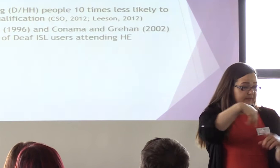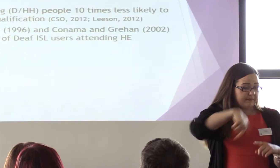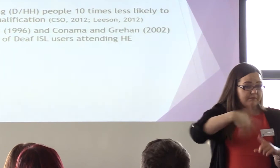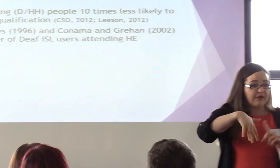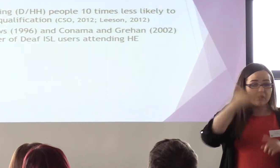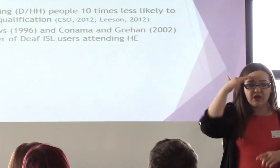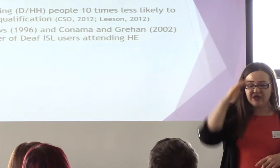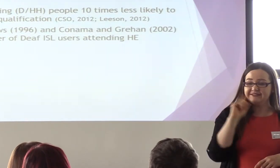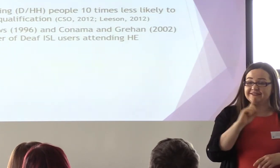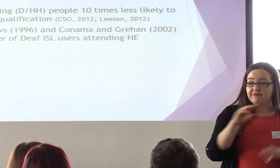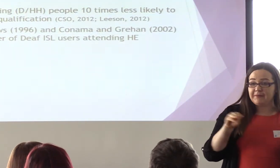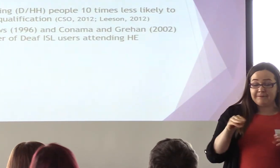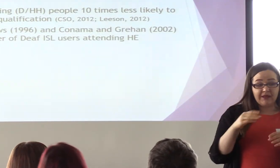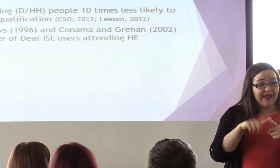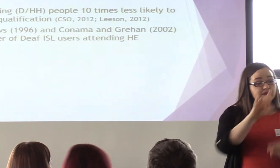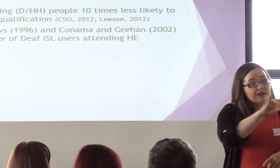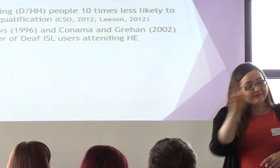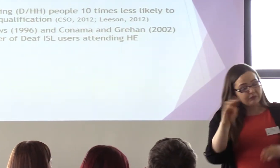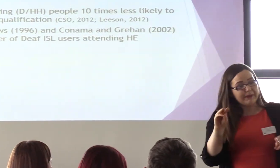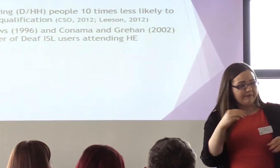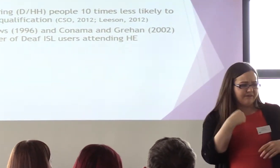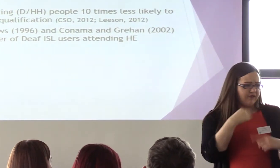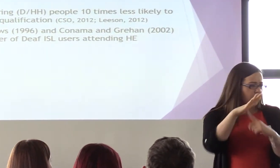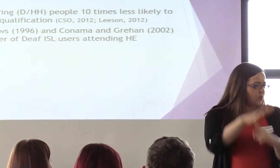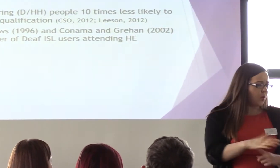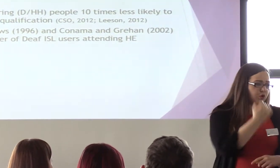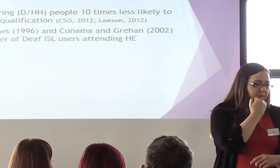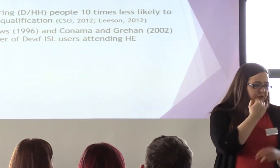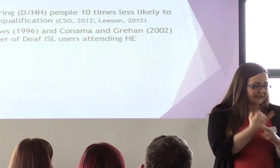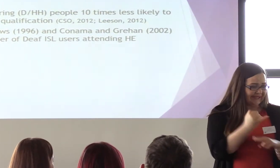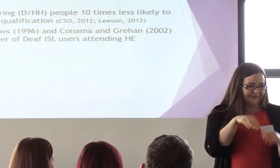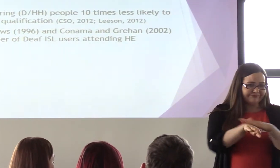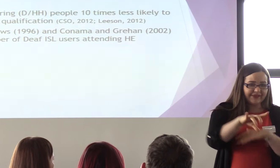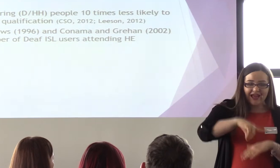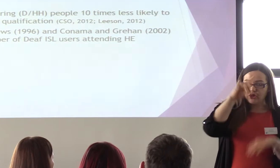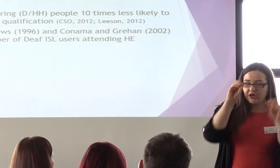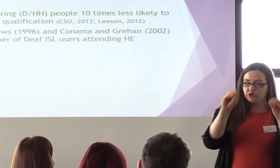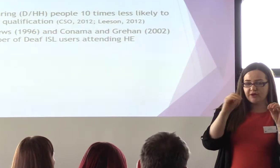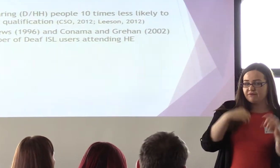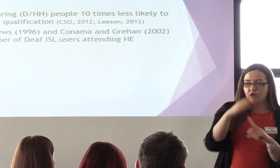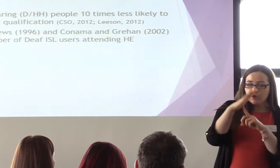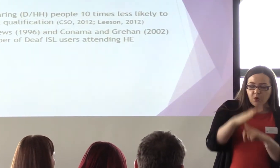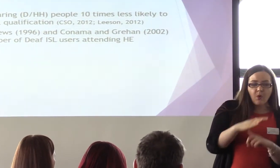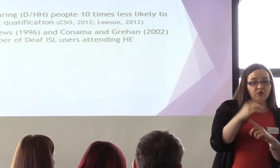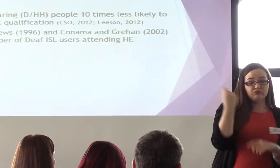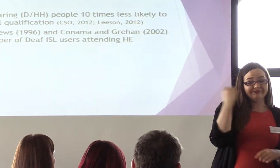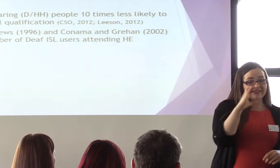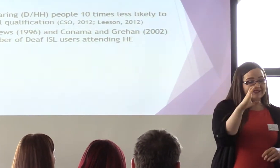So just to inform you, give you a little bit of information in relation to the Irish context, there's a very low percentage of deaf and hard of